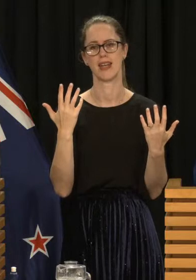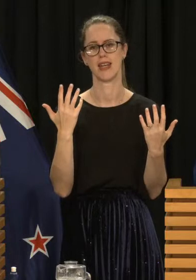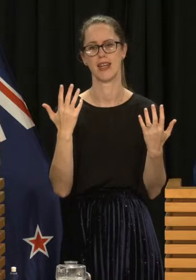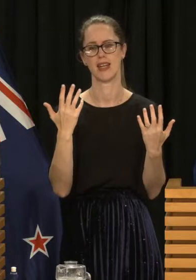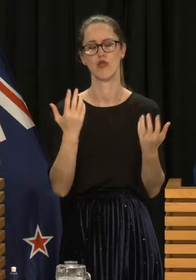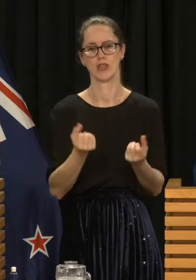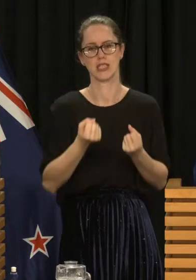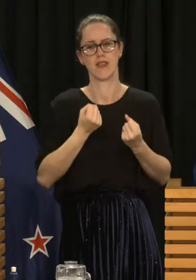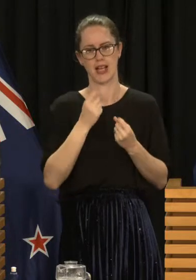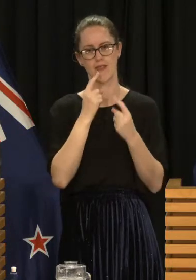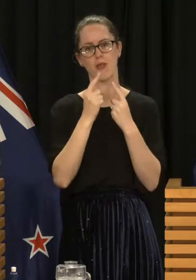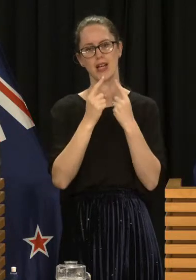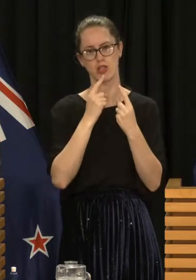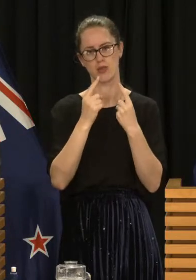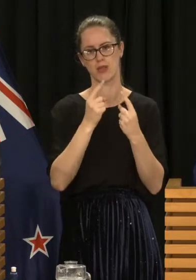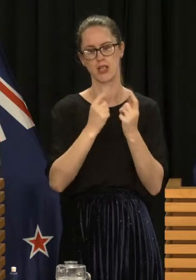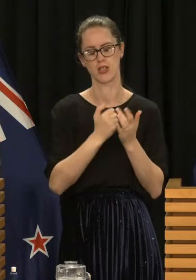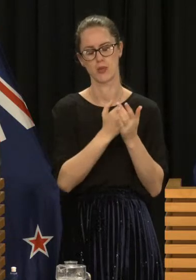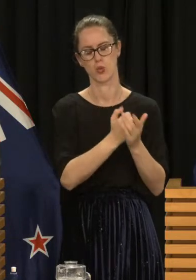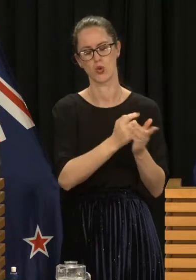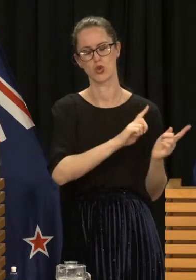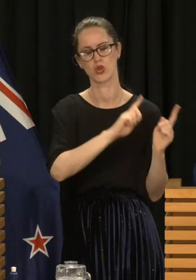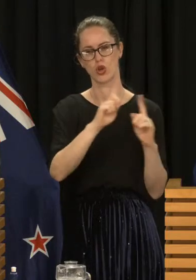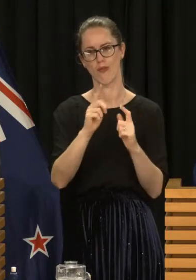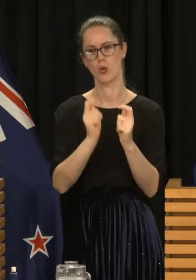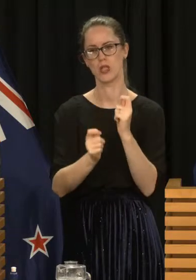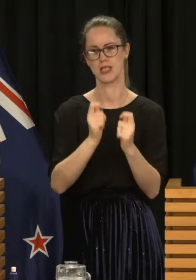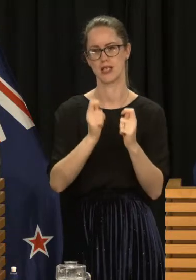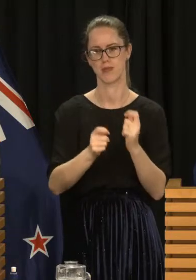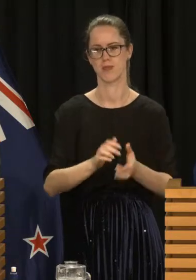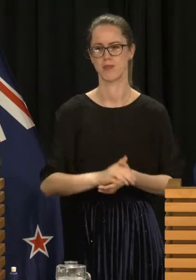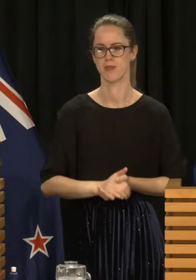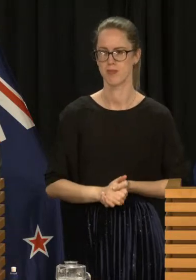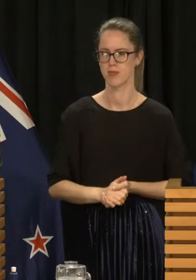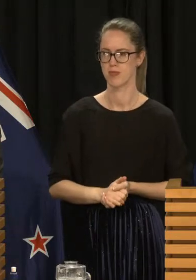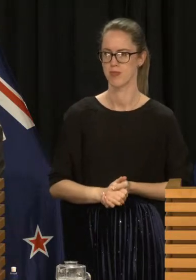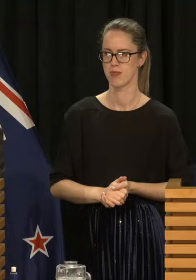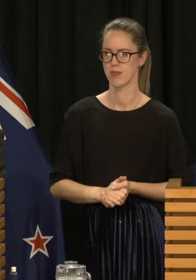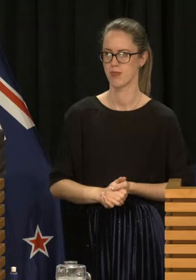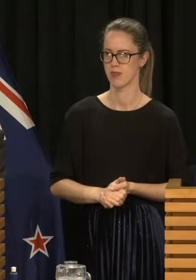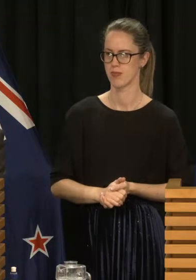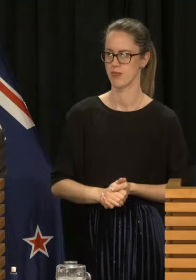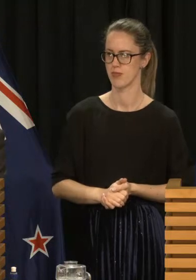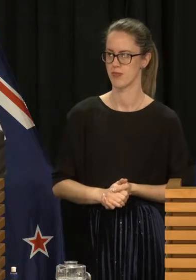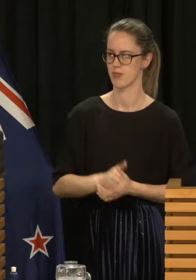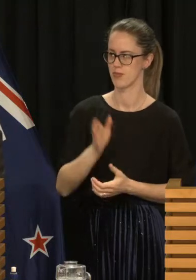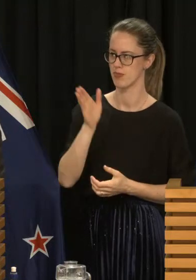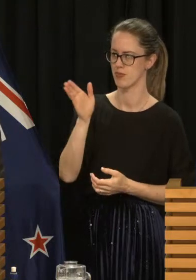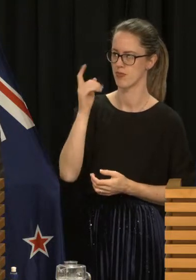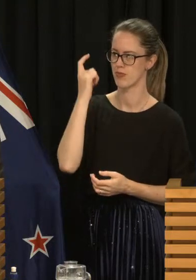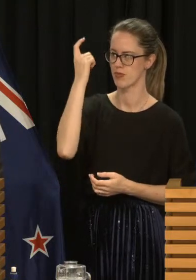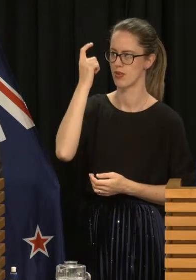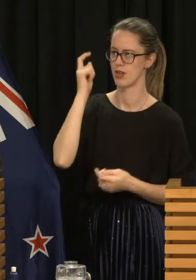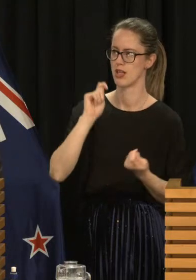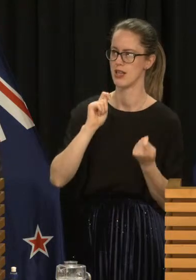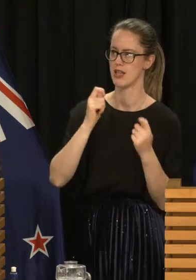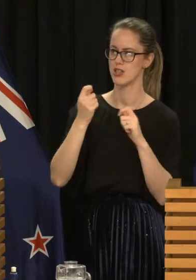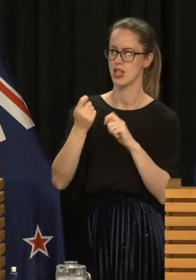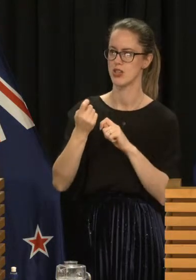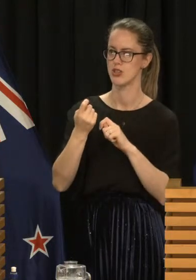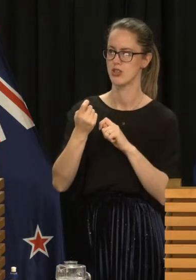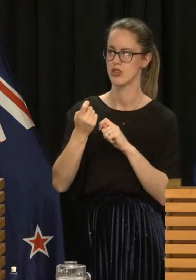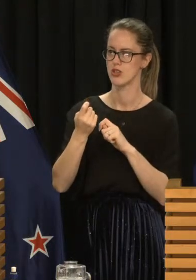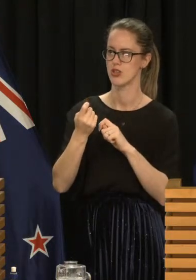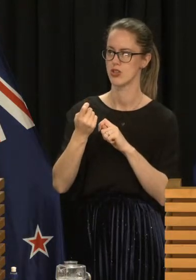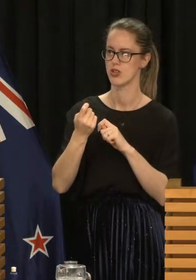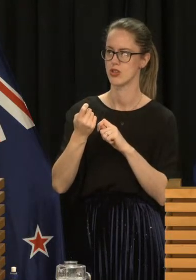actually receiving that message and is supported to get tested if they need to get tested. Is it a concern at all? Are you considering any changes to the eligibility